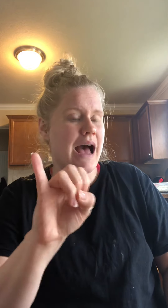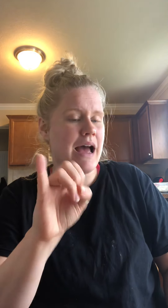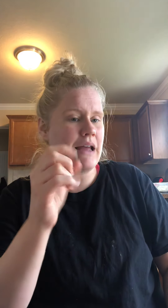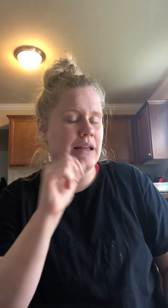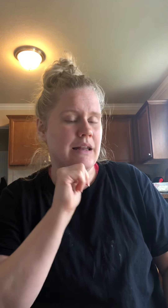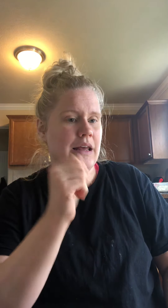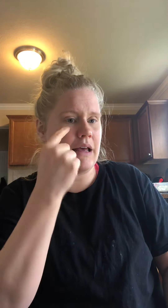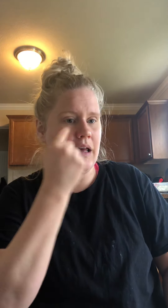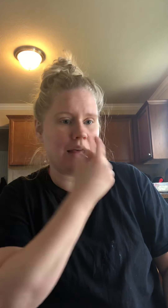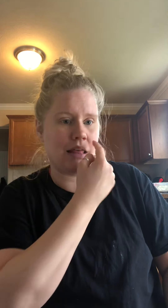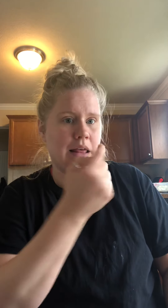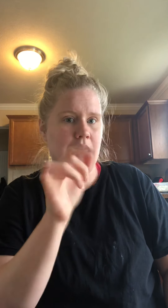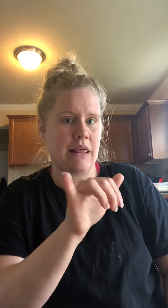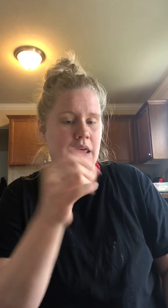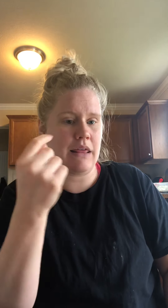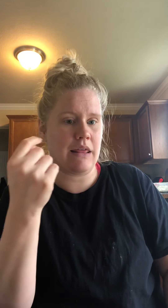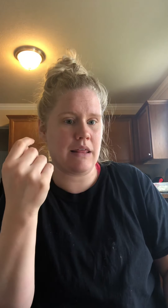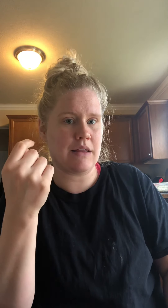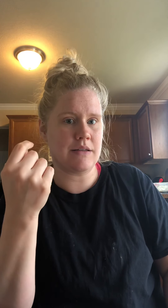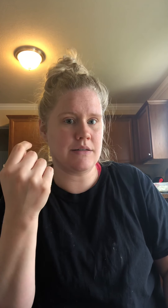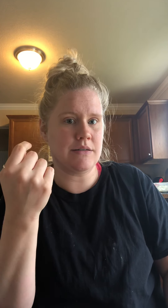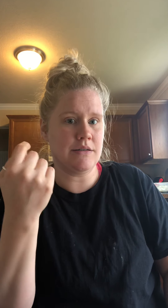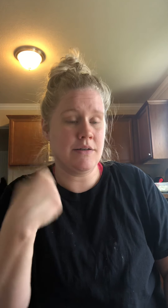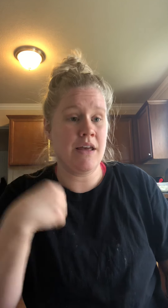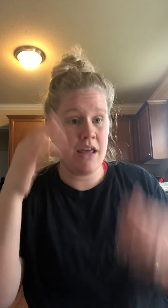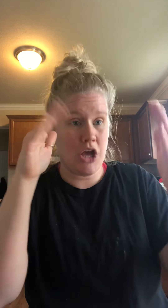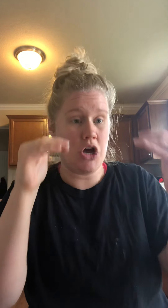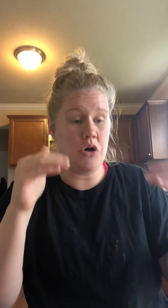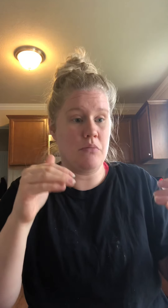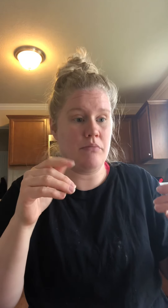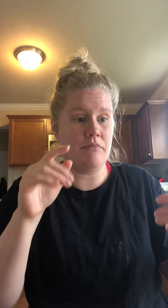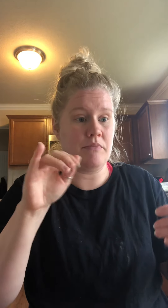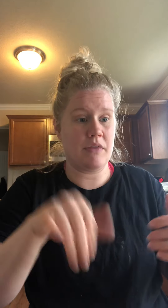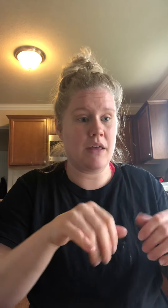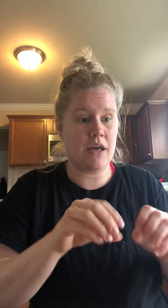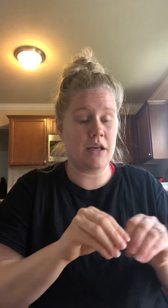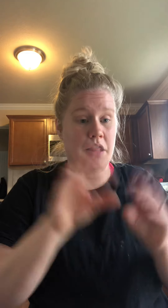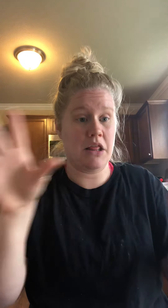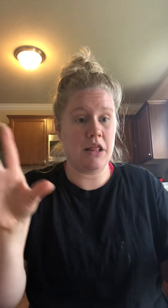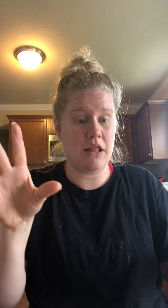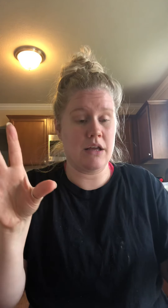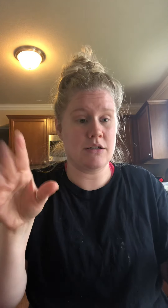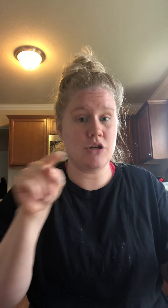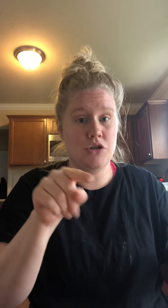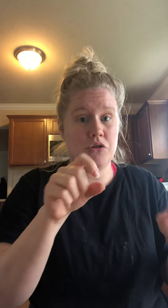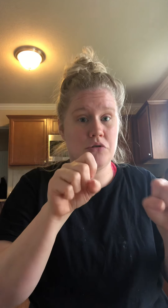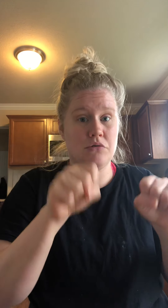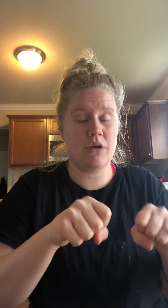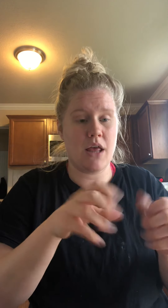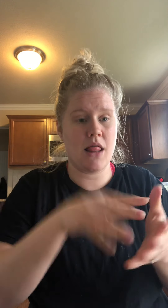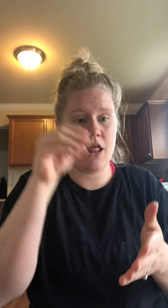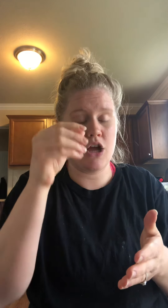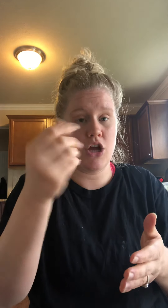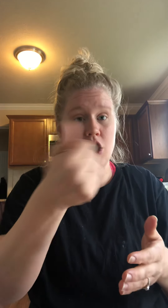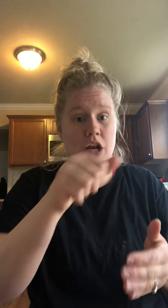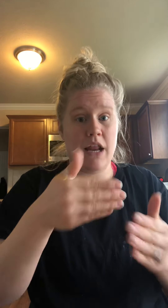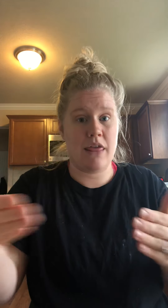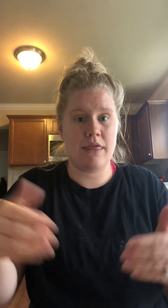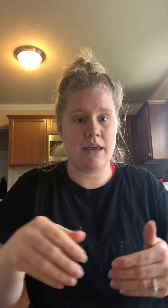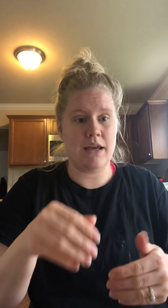Well, I hope that cleared some things up for you. You can learn anything. David out. Jake